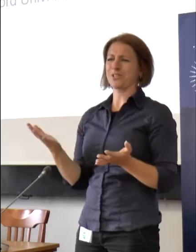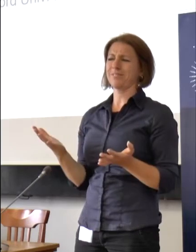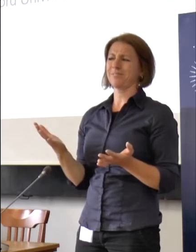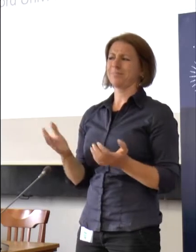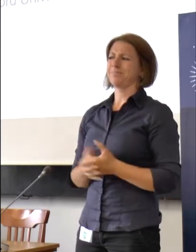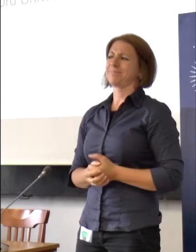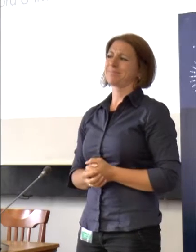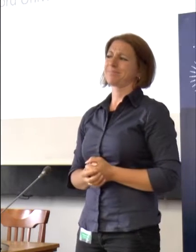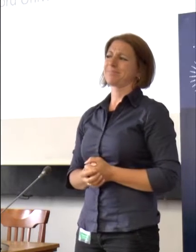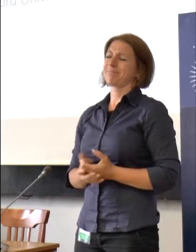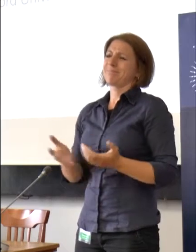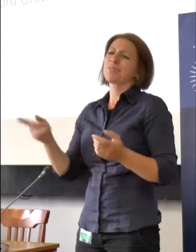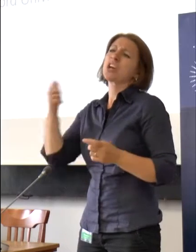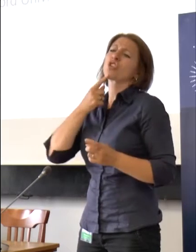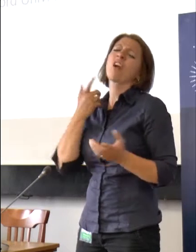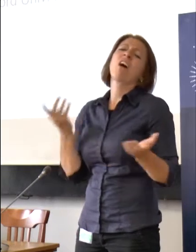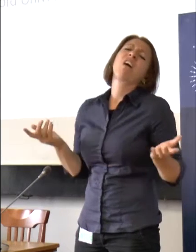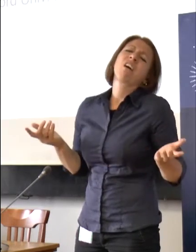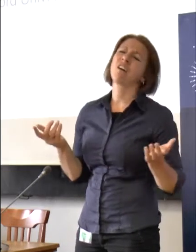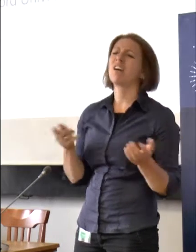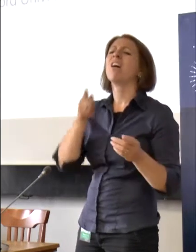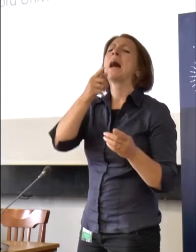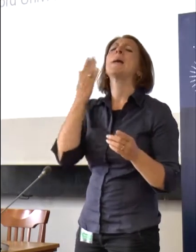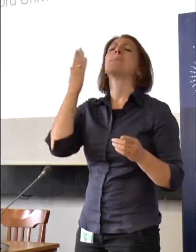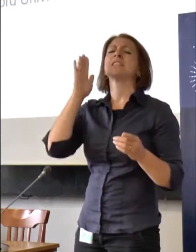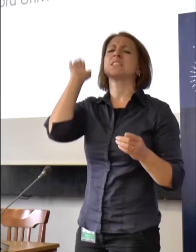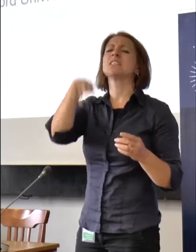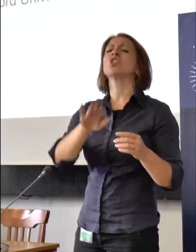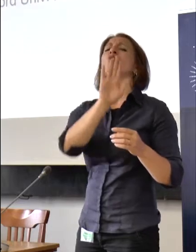imagination of linguists,